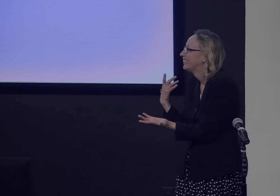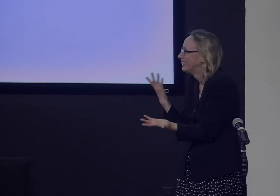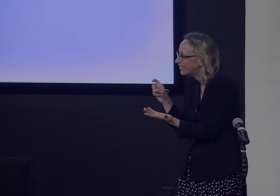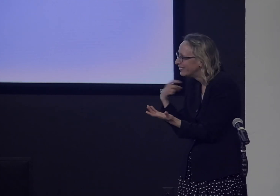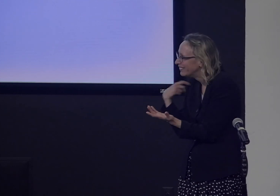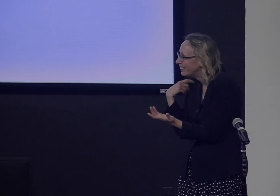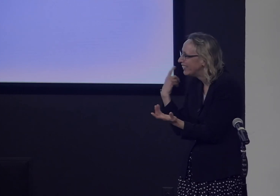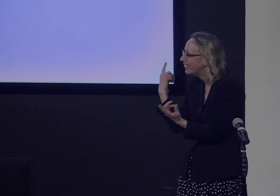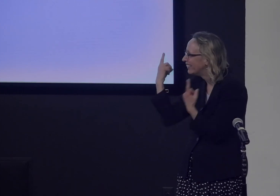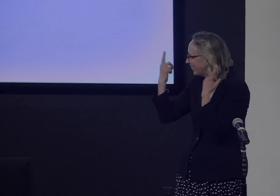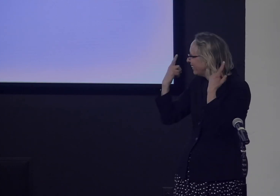alphabet ABCs.